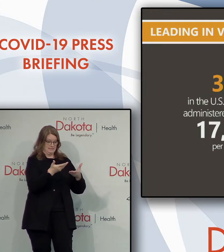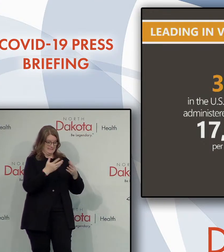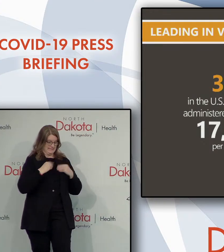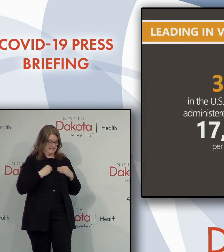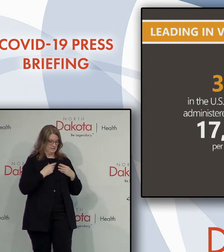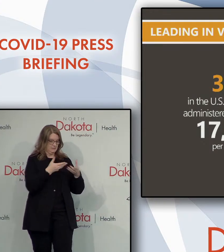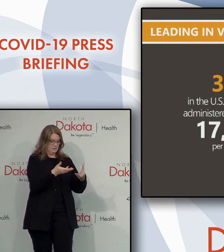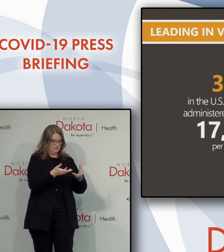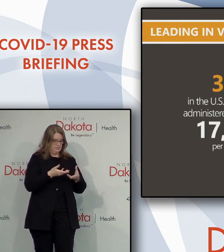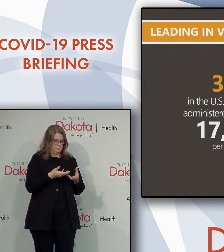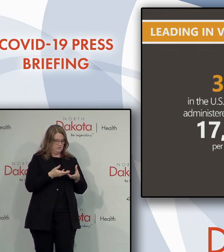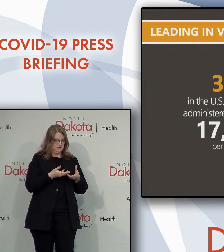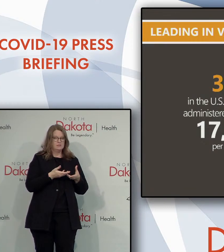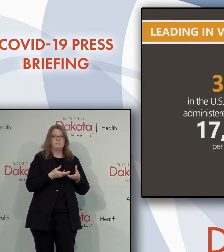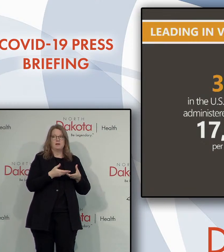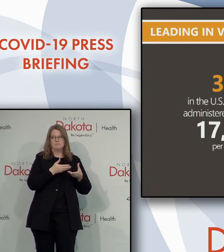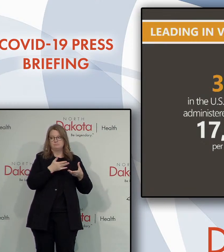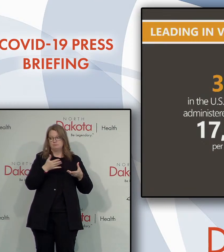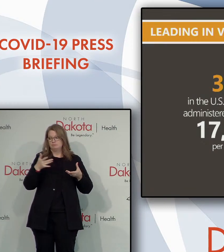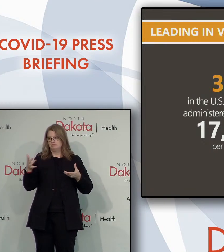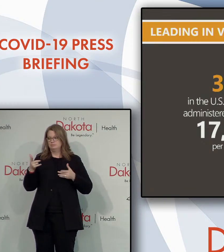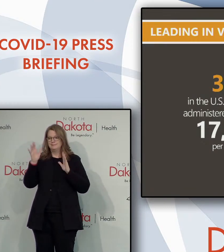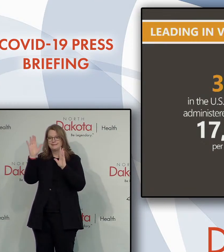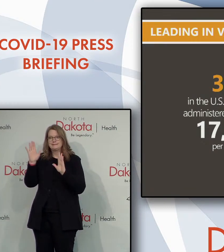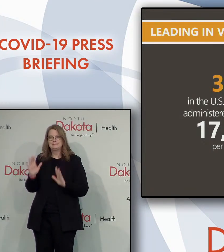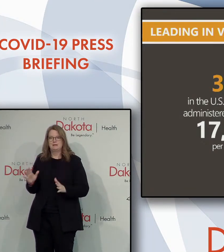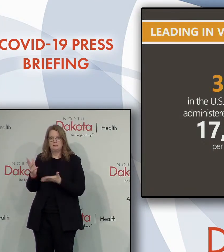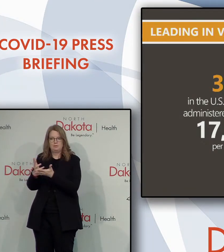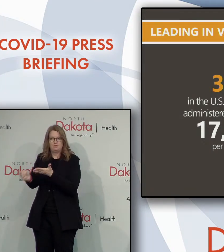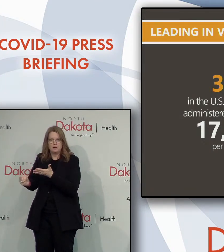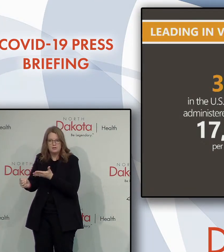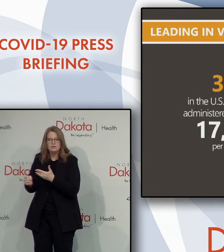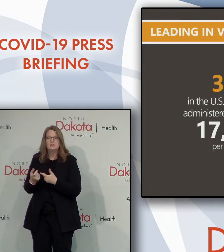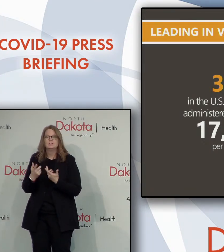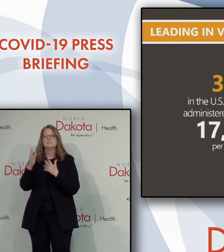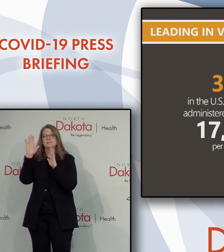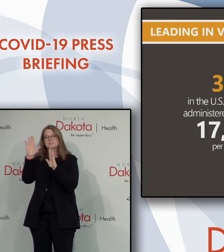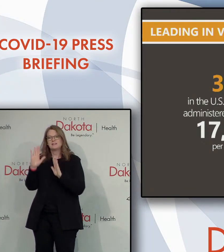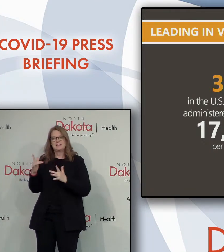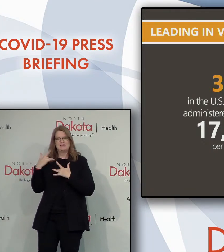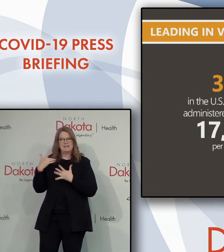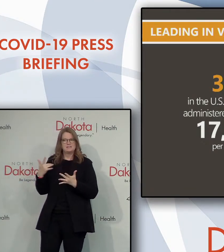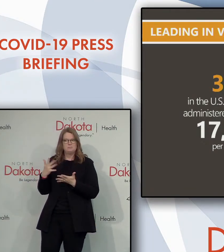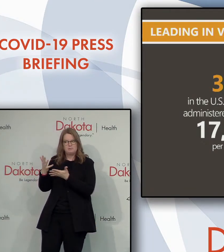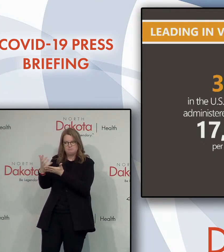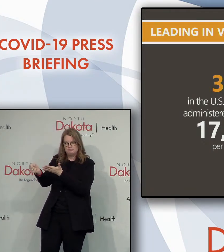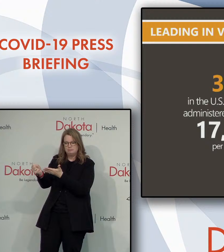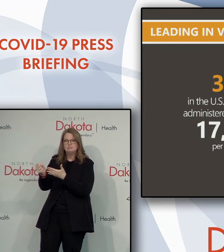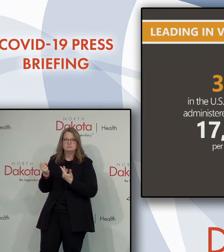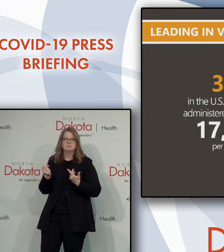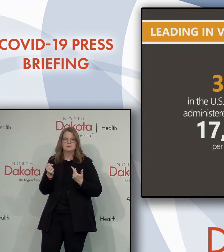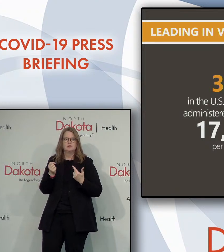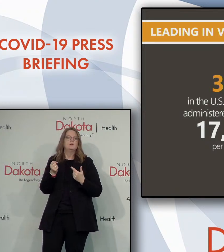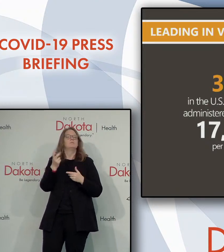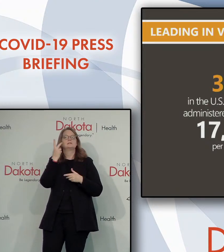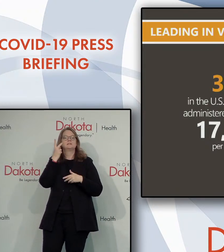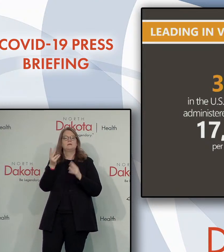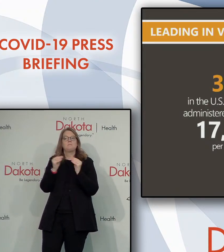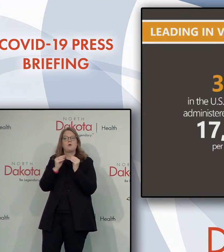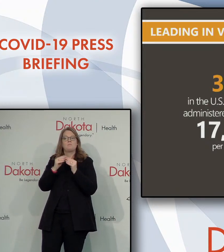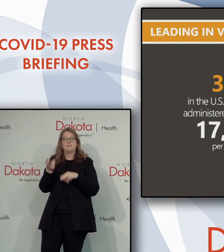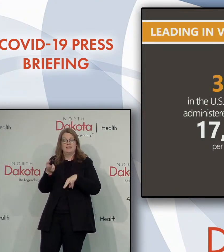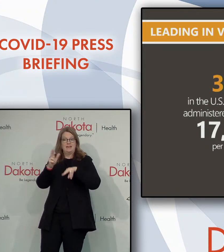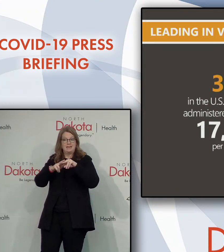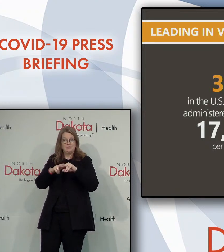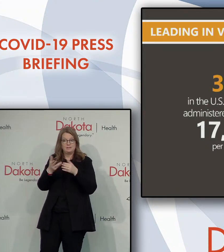Sunday, generally we've run out of doses. And so we've had low vaccination days on Sunday. You'll hear more about increasing supply, but one of the things that